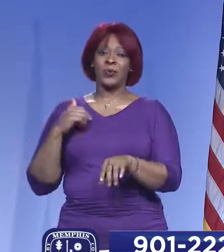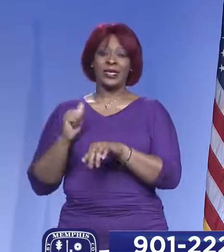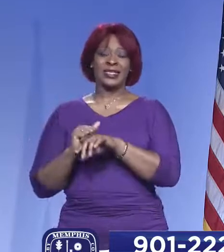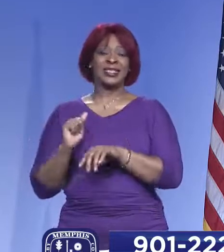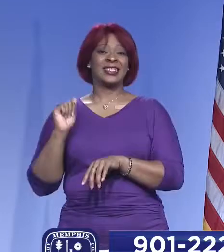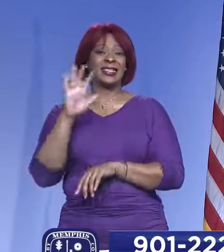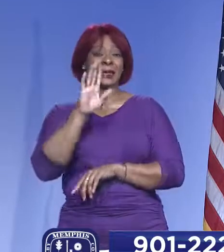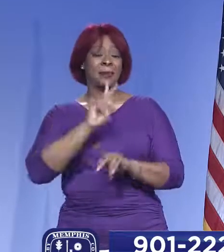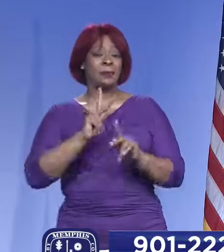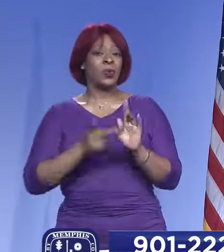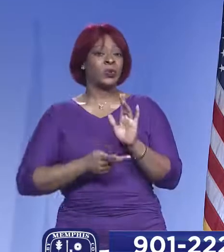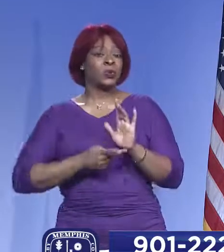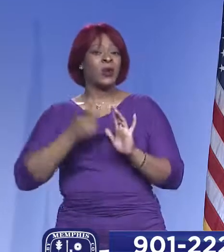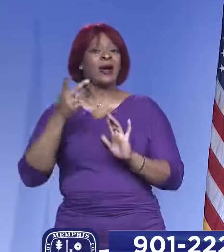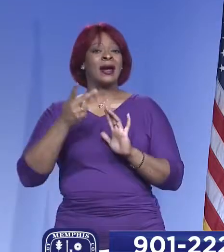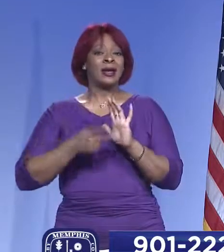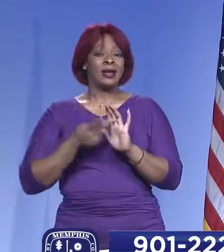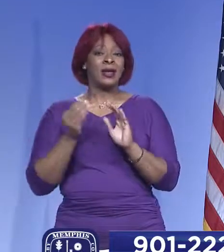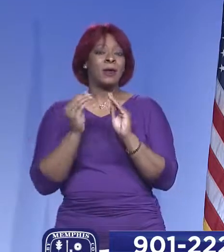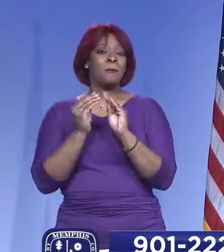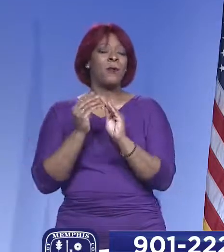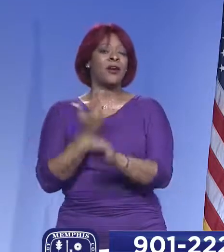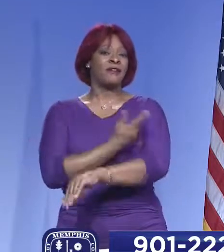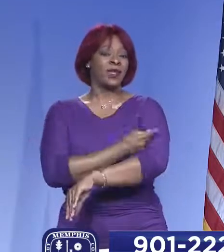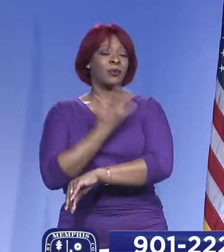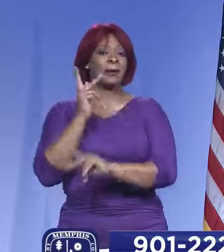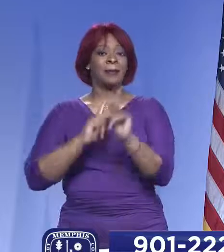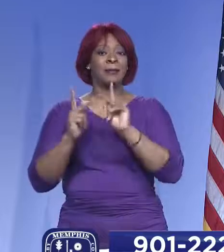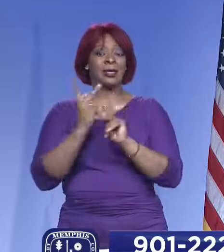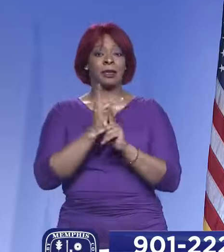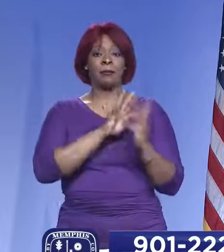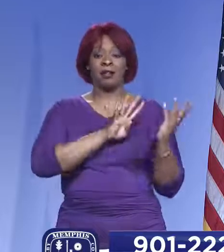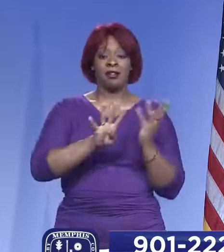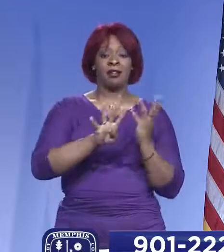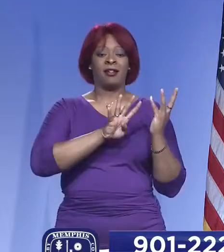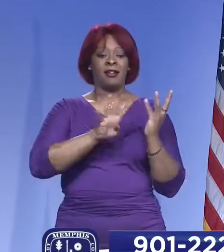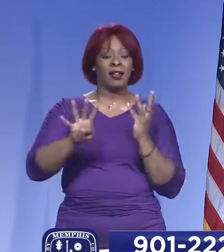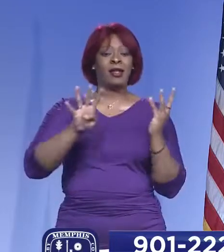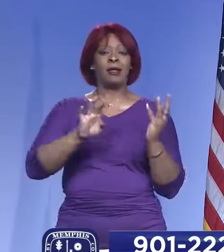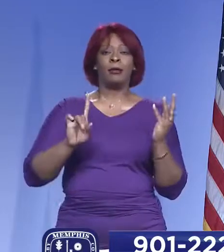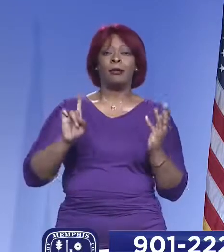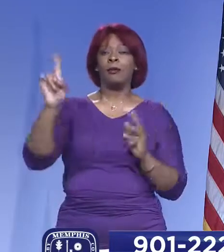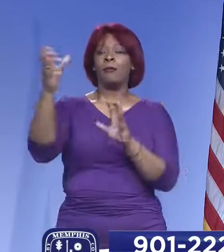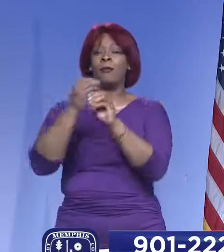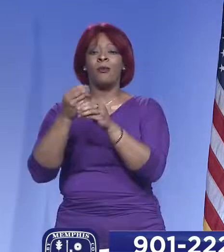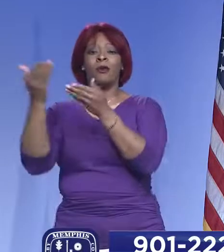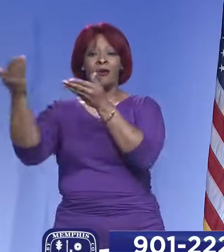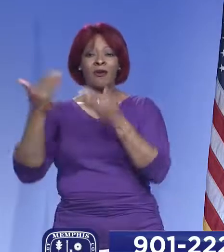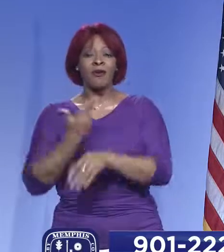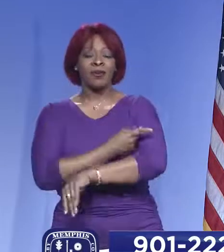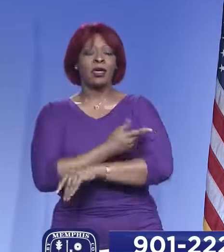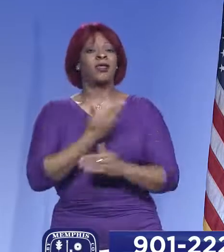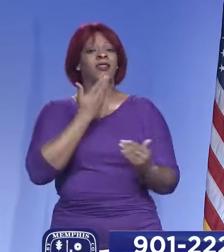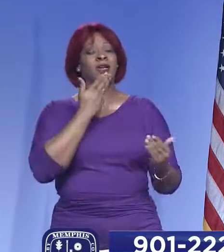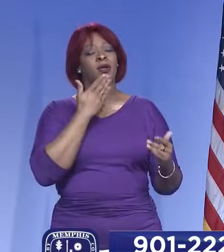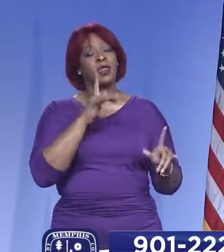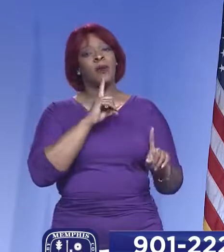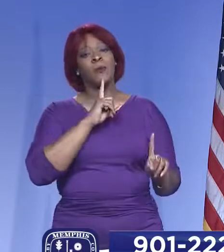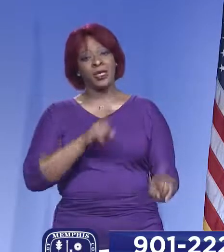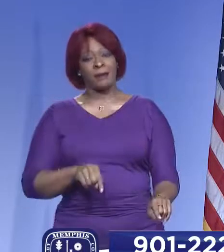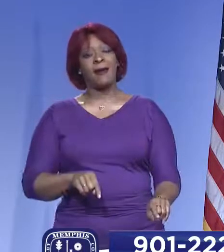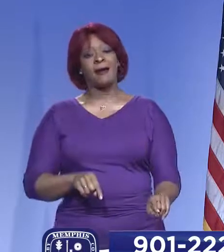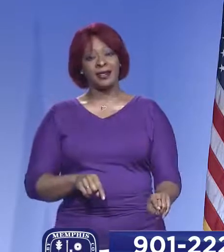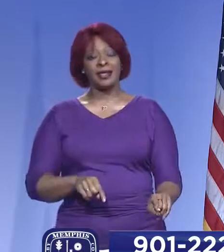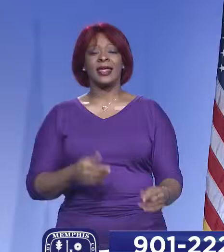back twice to get more vaccine because more people kept coming to be vaccinated. So thank you to that response.